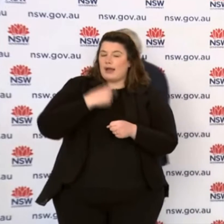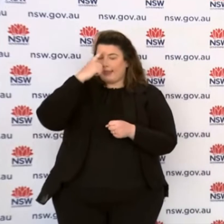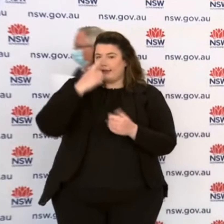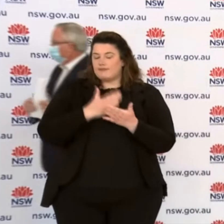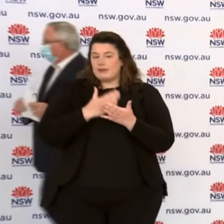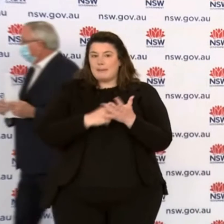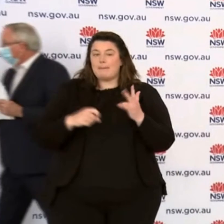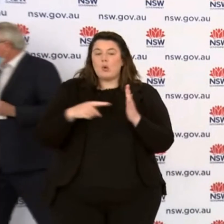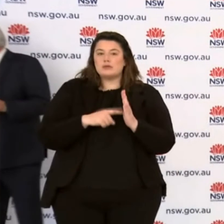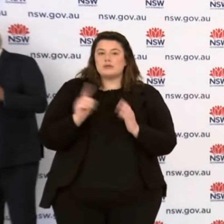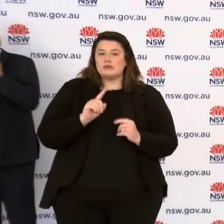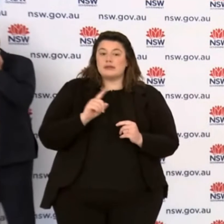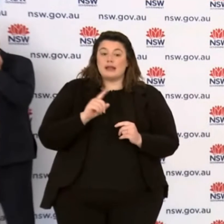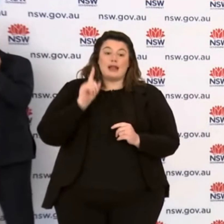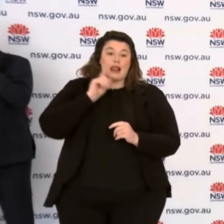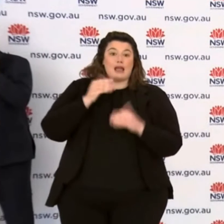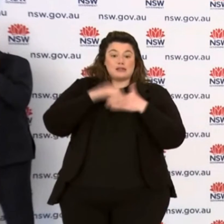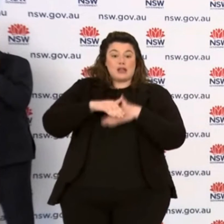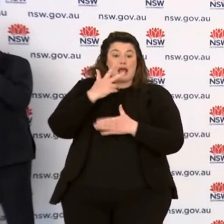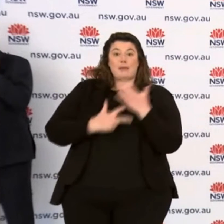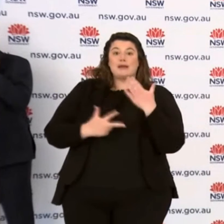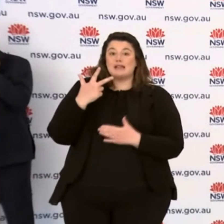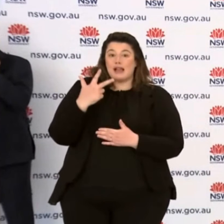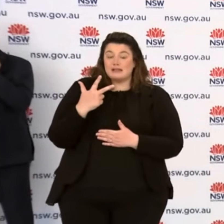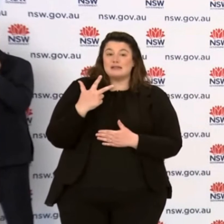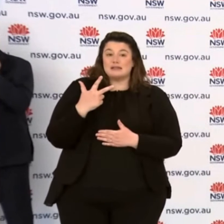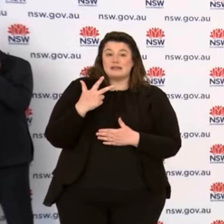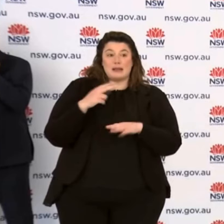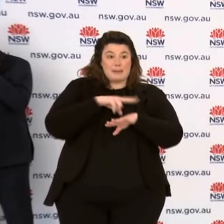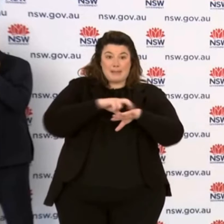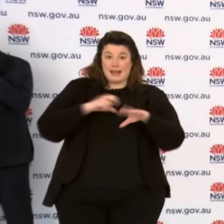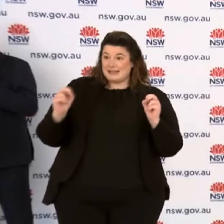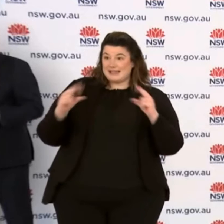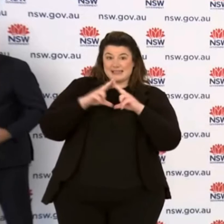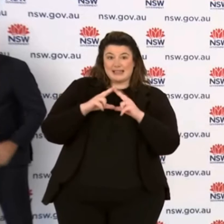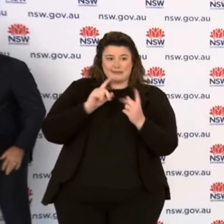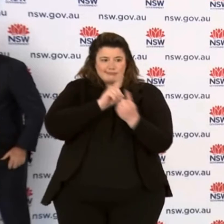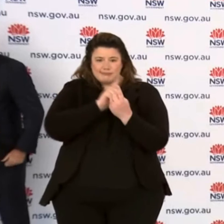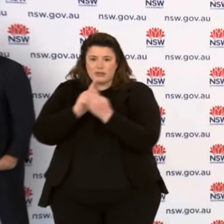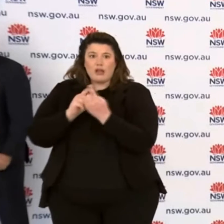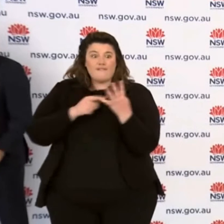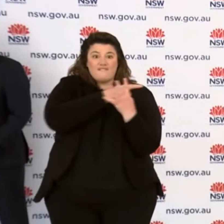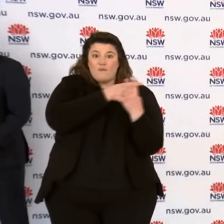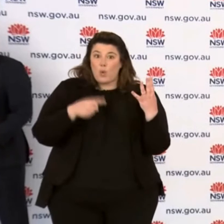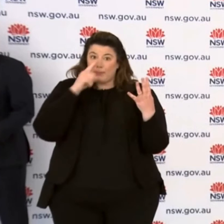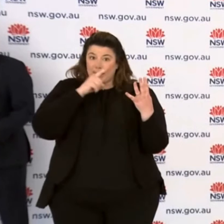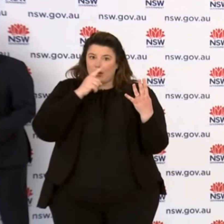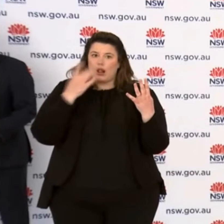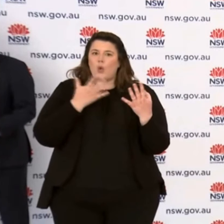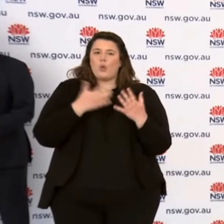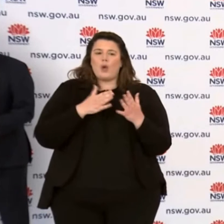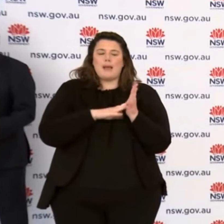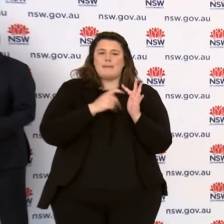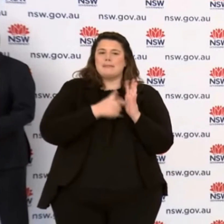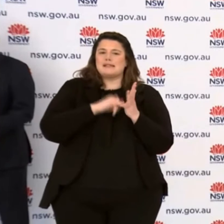relevant is last night around 8:30 p.m. Police in Sydney spoke to 4 people that had gathered around Mrs Macquarie's